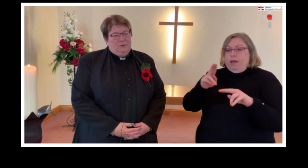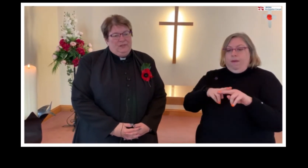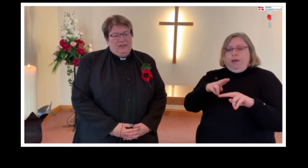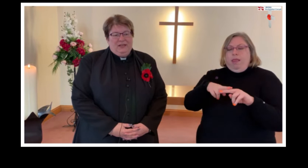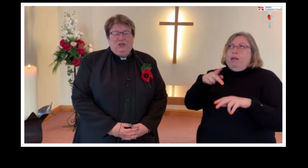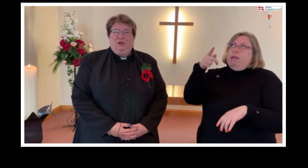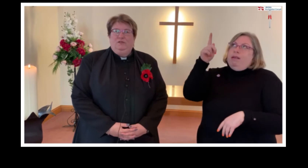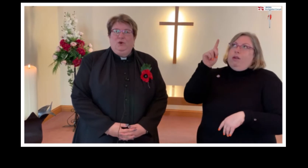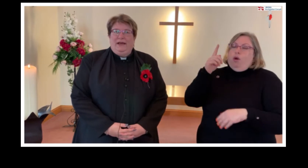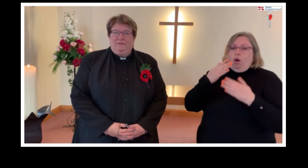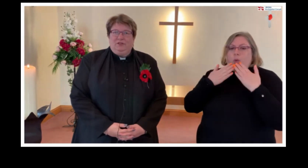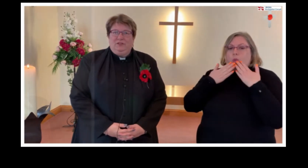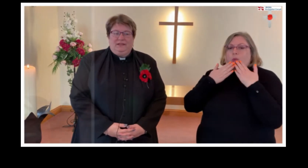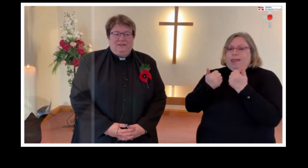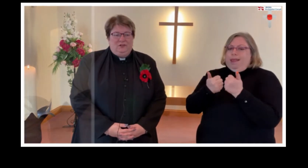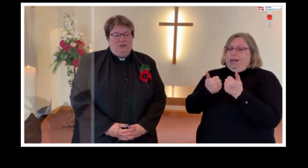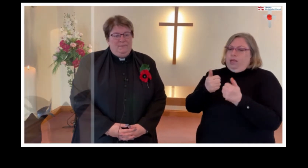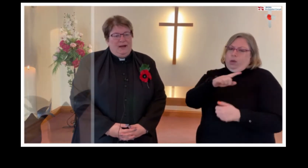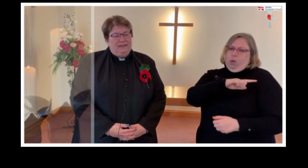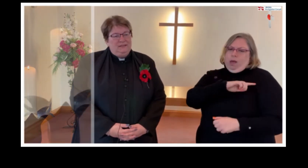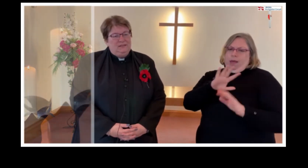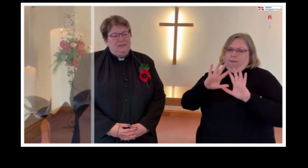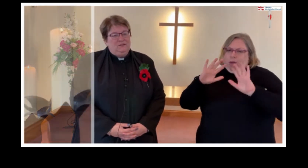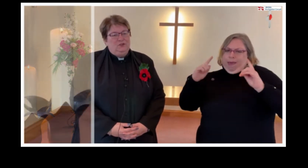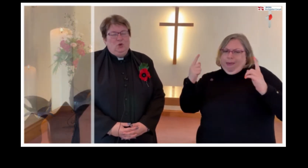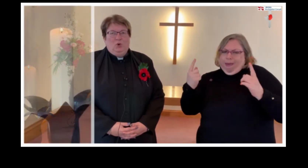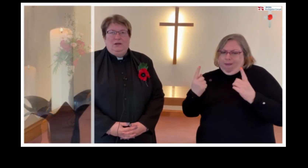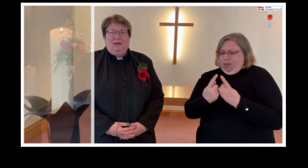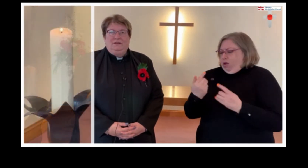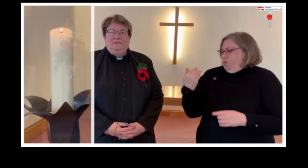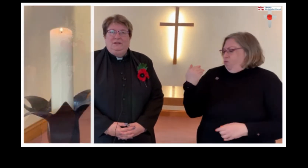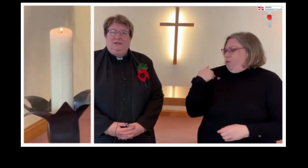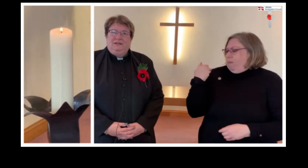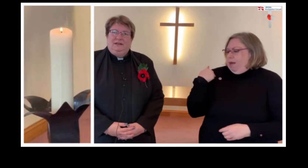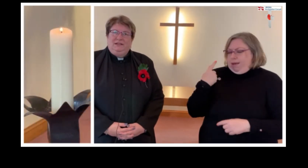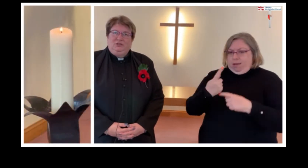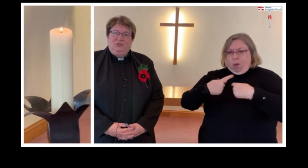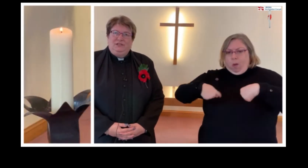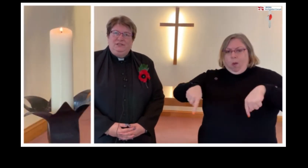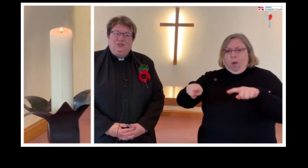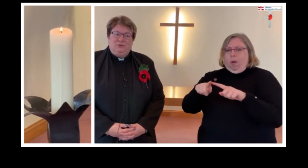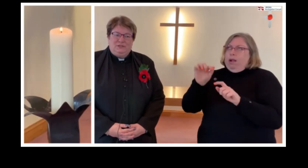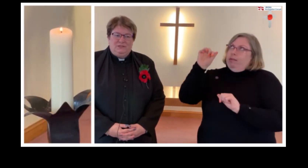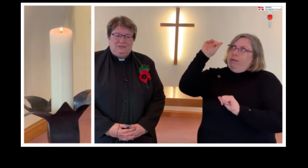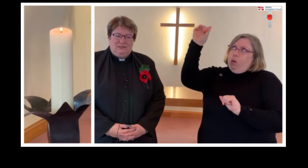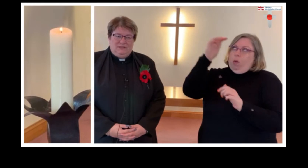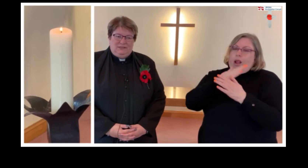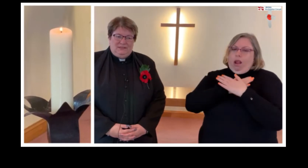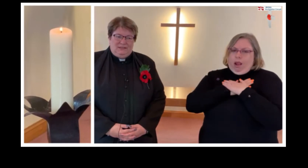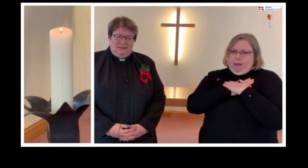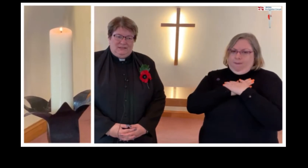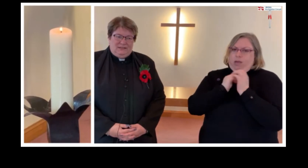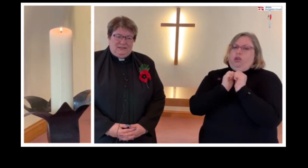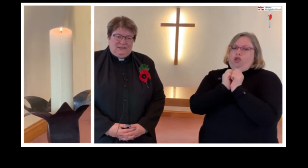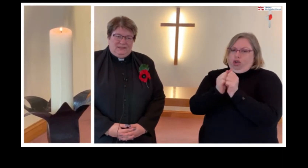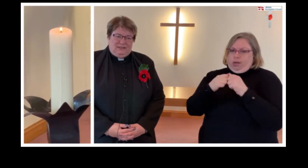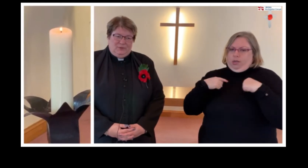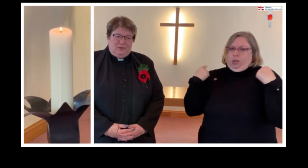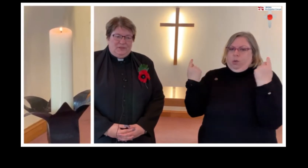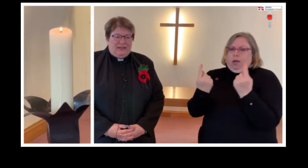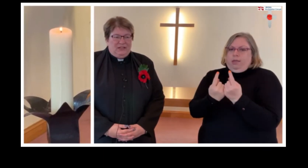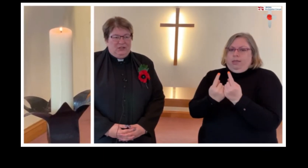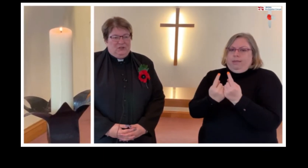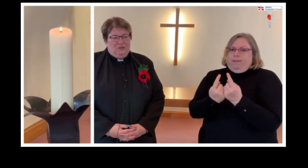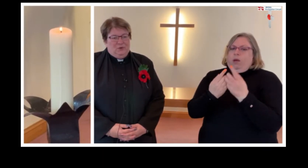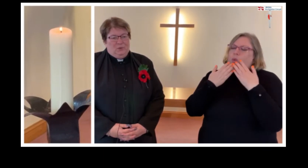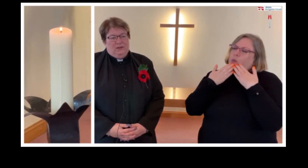Father, we thank you for everything that reminds us of your love and goodness to us.